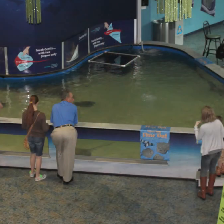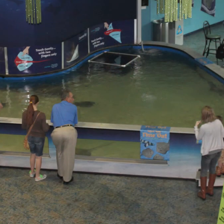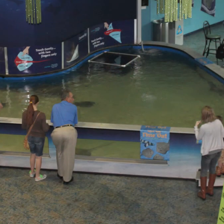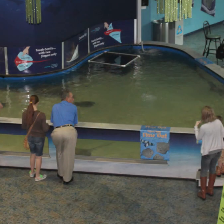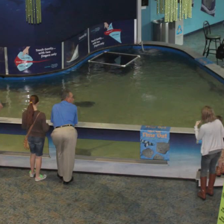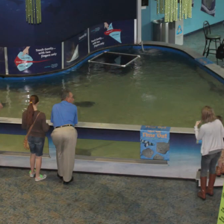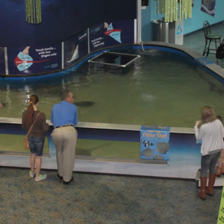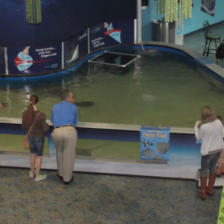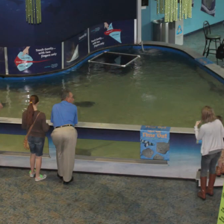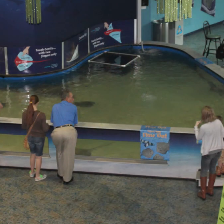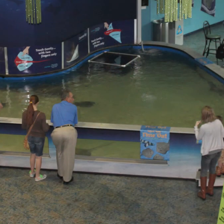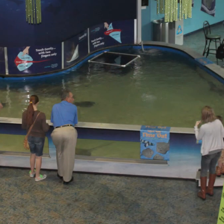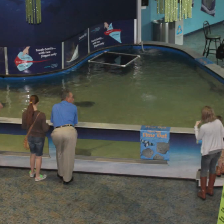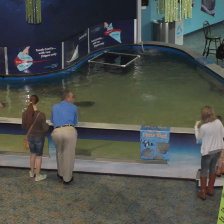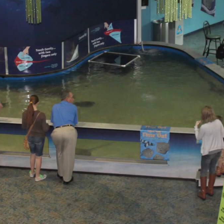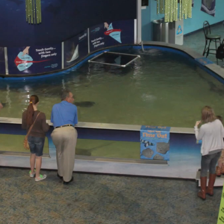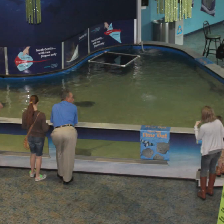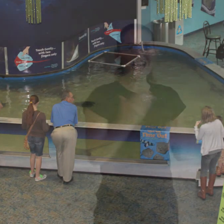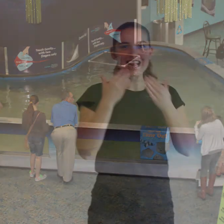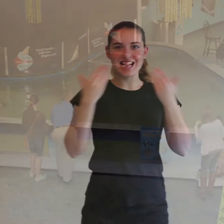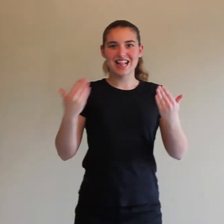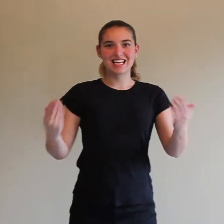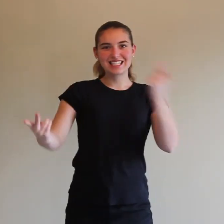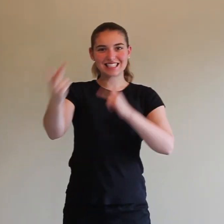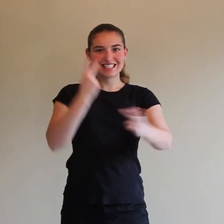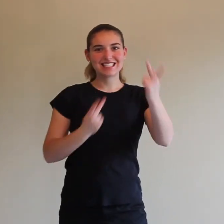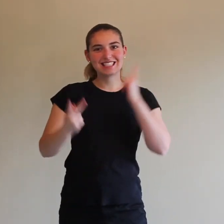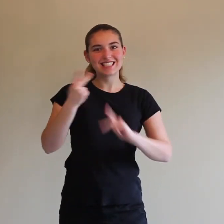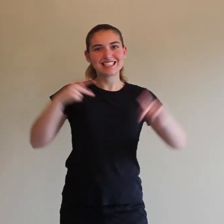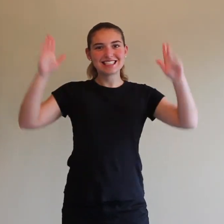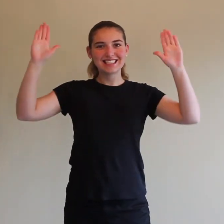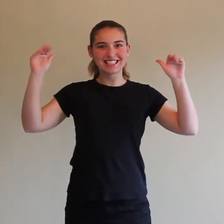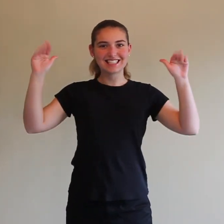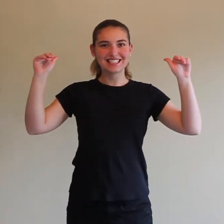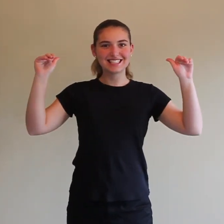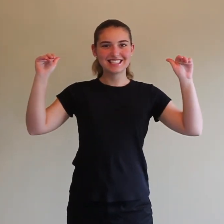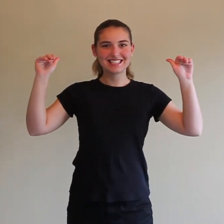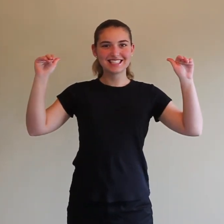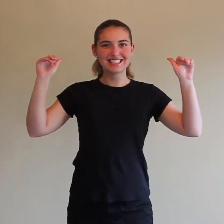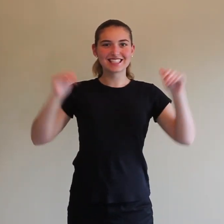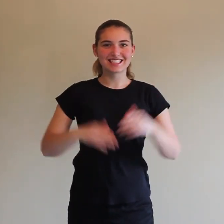Thank you for visiting the Florida Aquarium. Bye-bye.